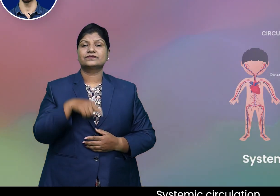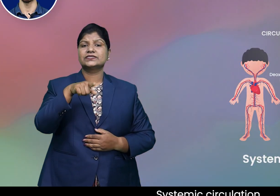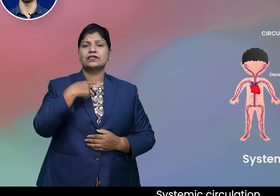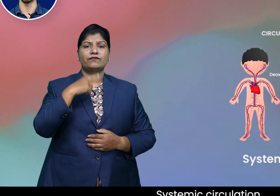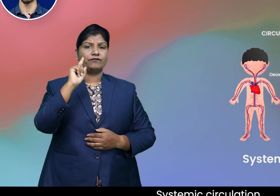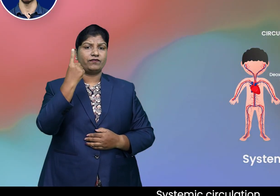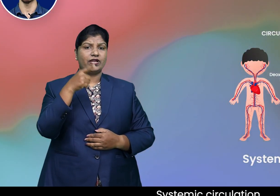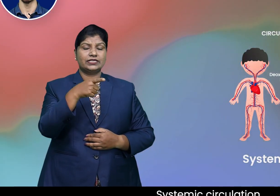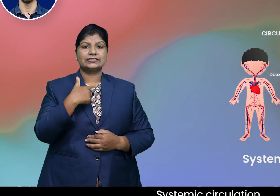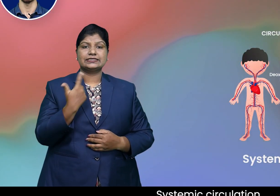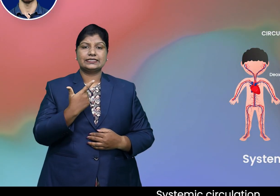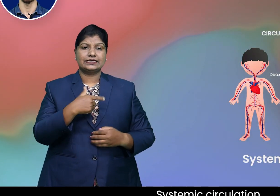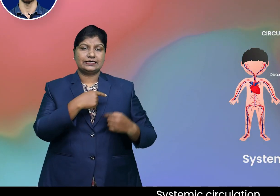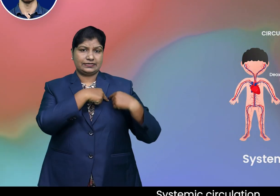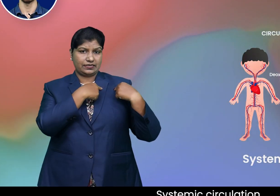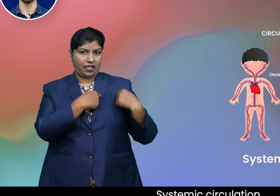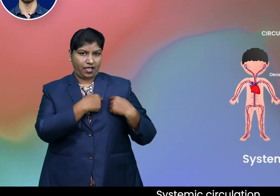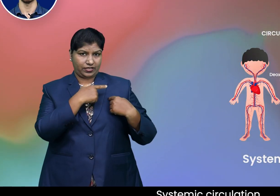systemic circulation,